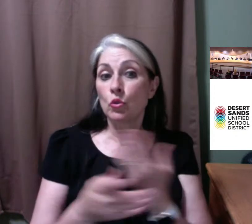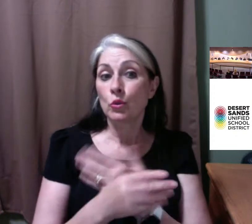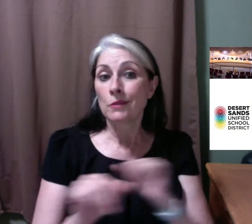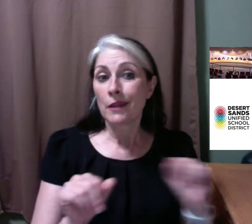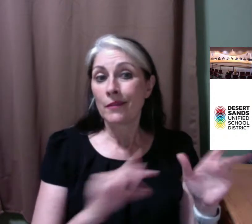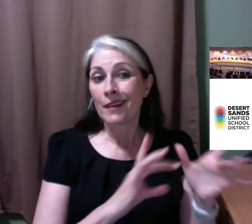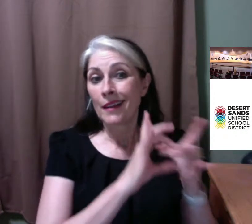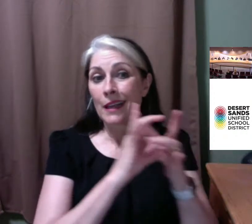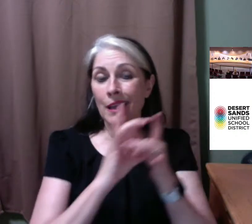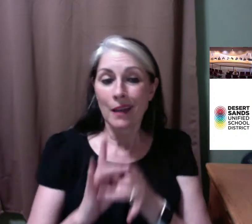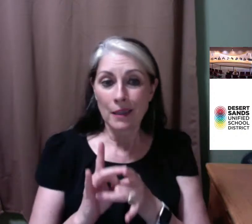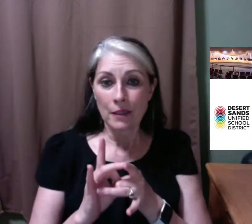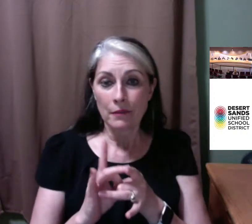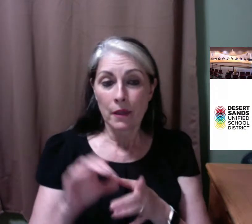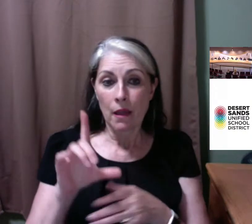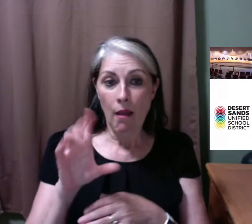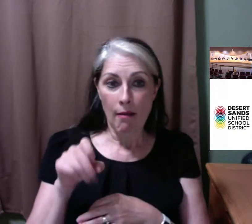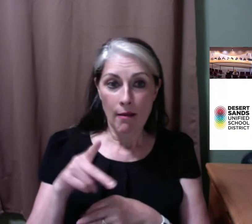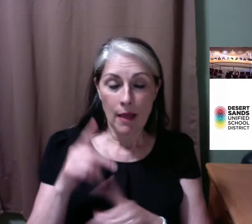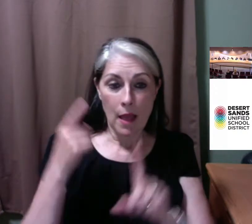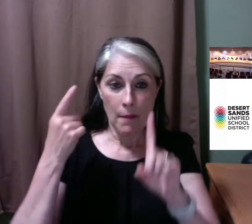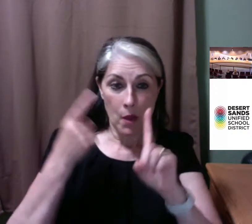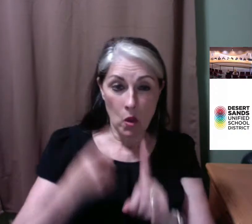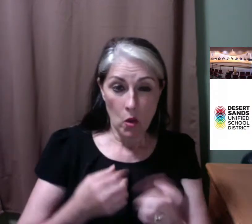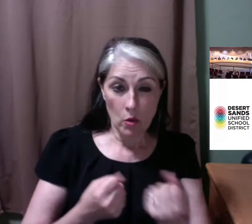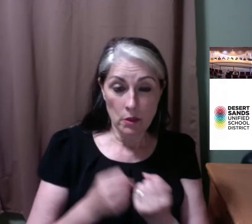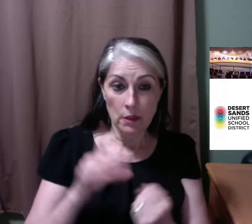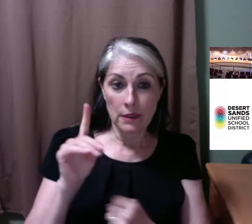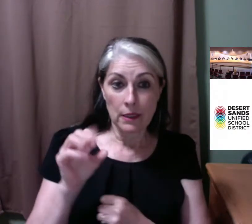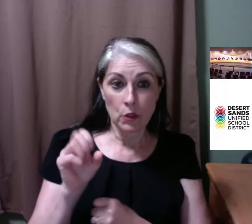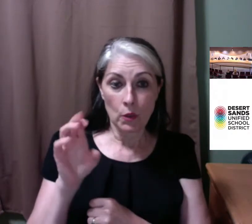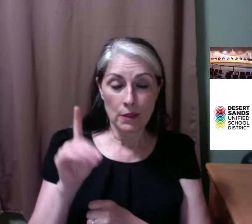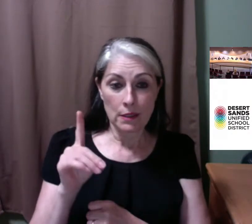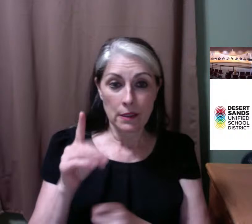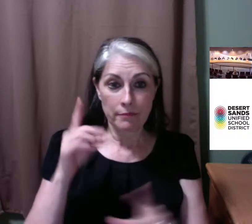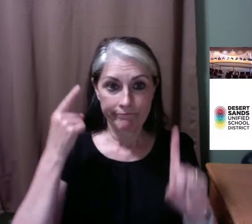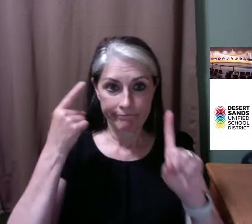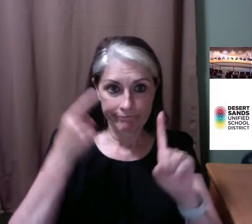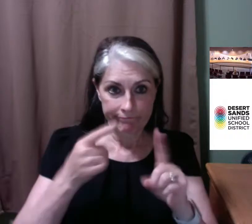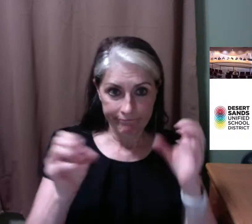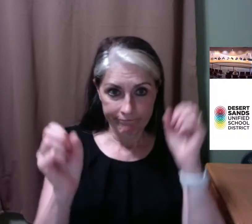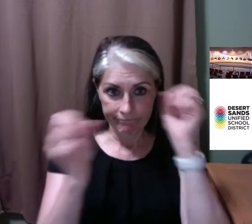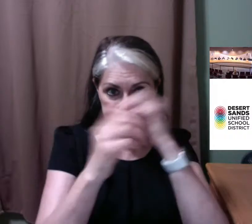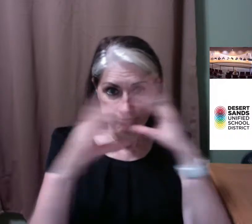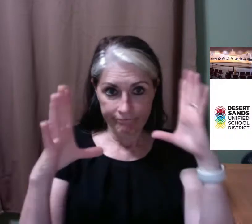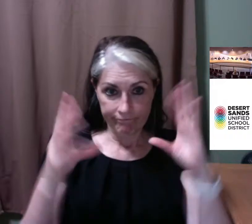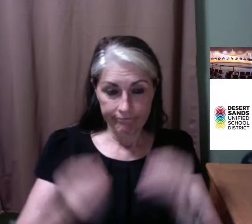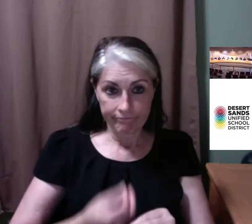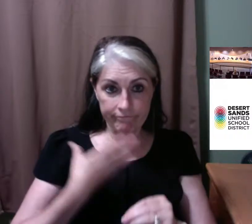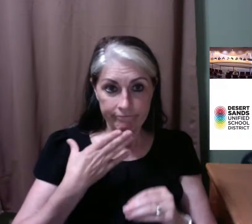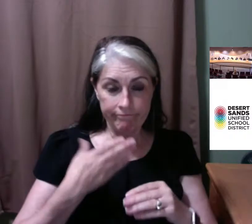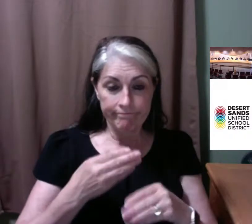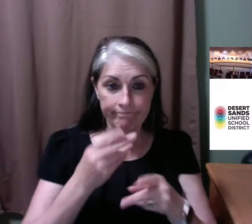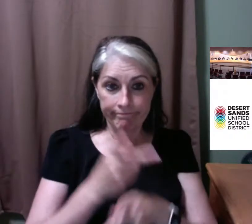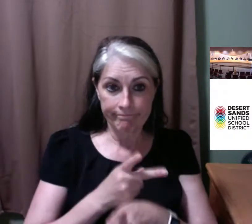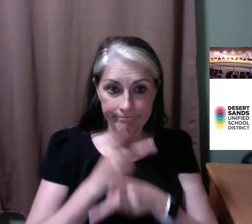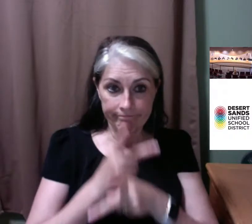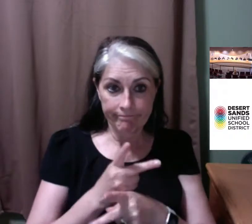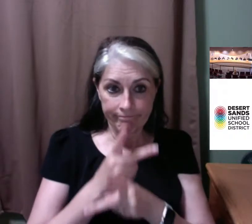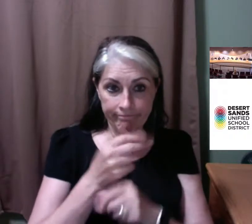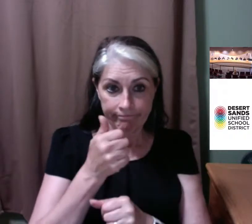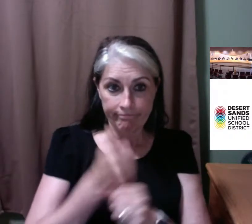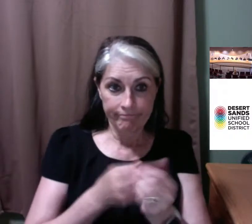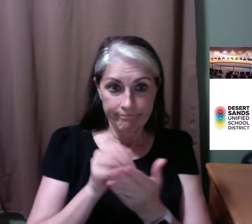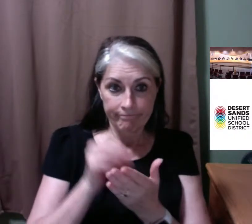connectedness. The LCAP goals support DSUSD's mission and vision of inspiring and nurturing every student